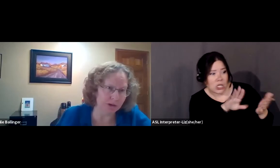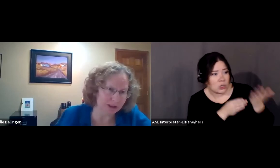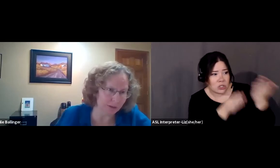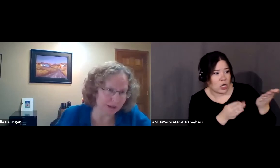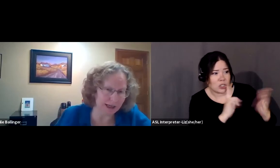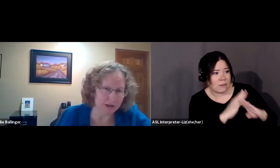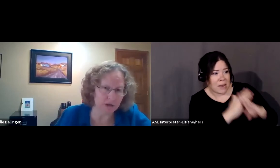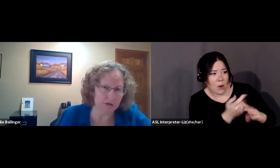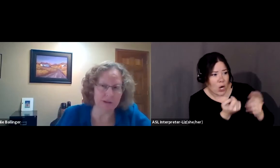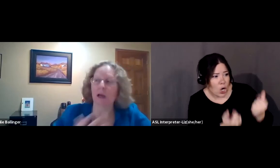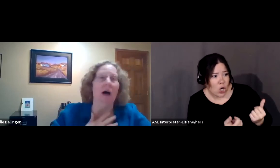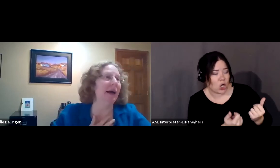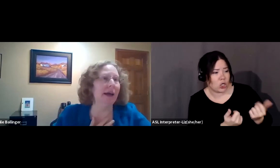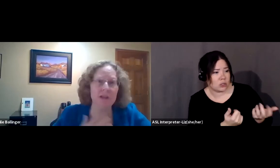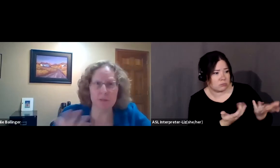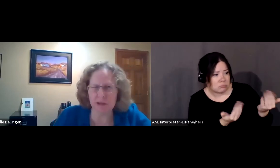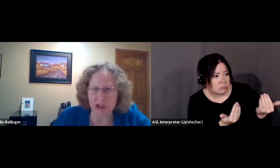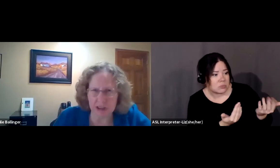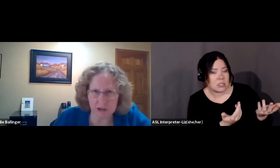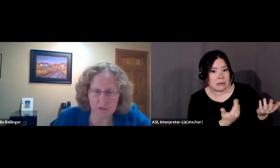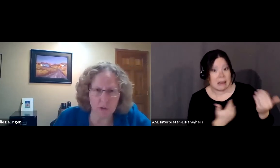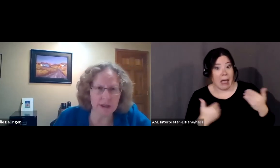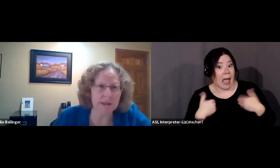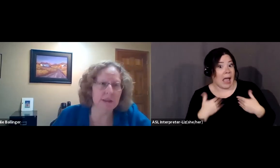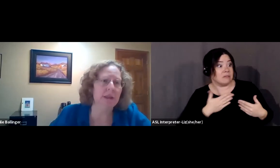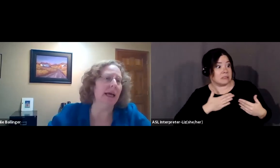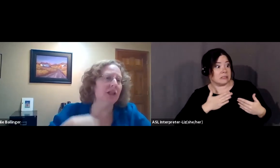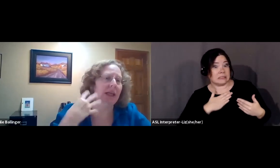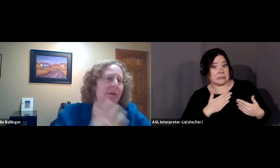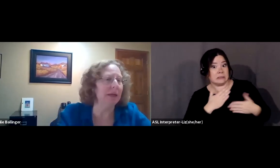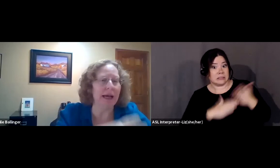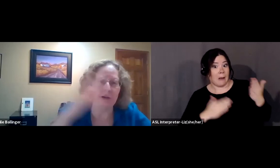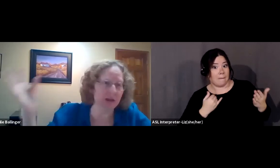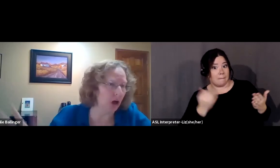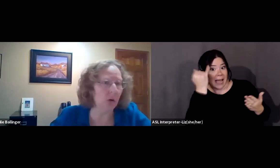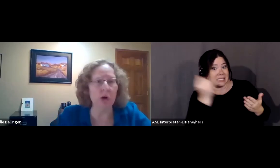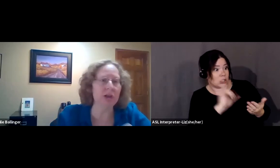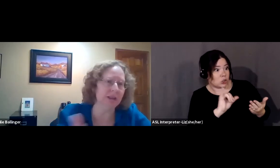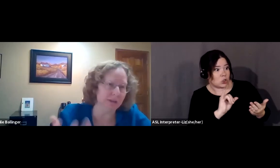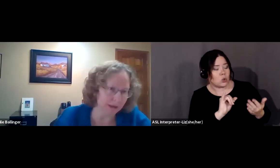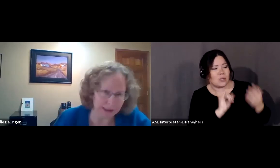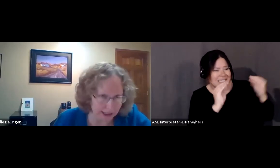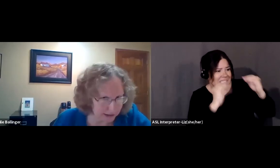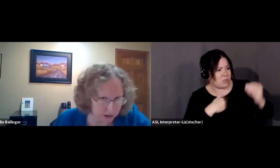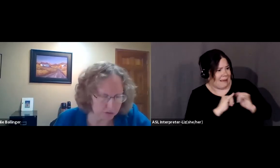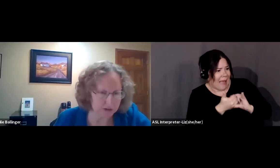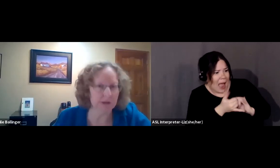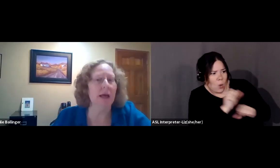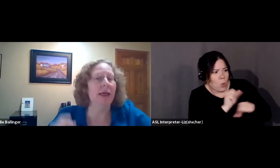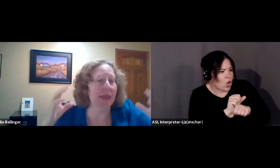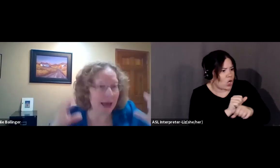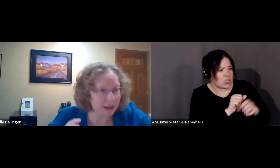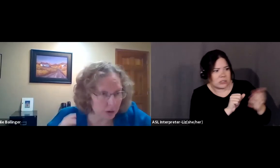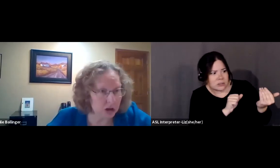barrier removal, Disability Access Service? I have some suggestions for it. Educate me how this all works, Disability Access